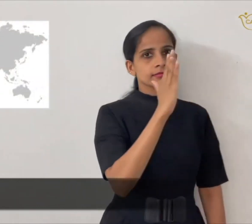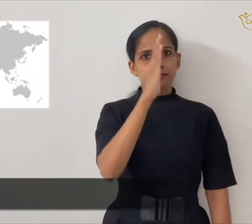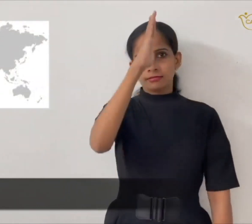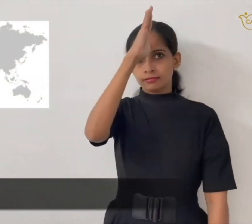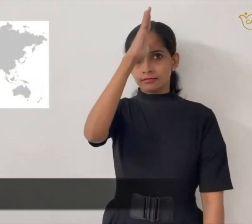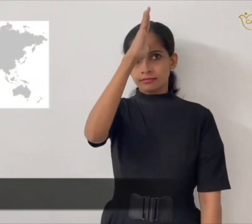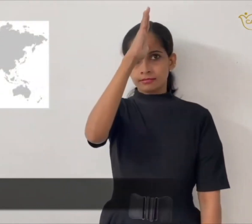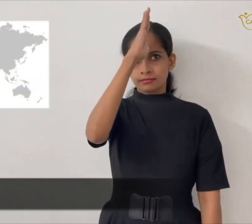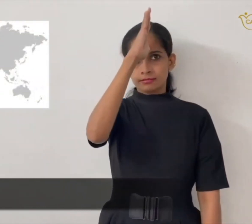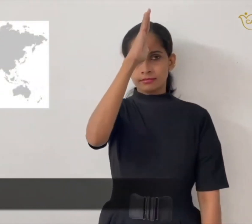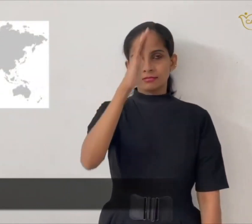Iraq,